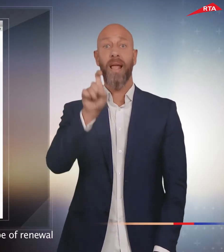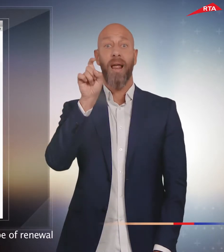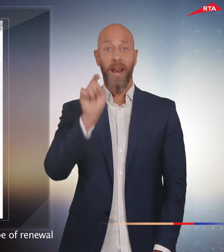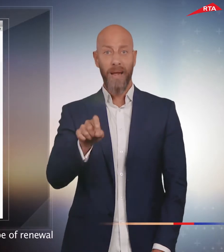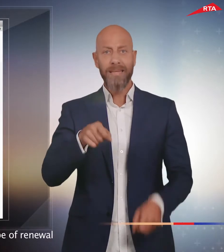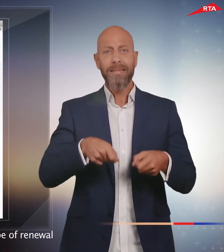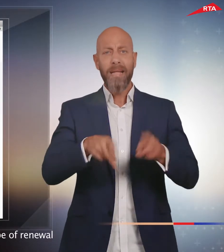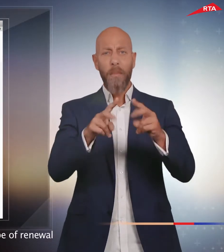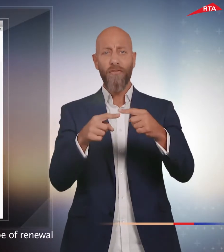Select the type of renewal.